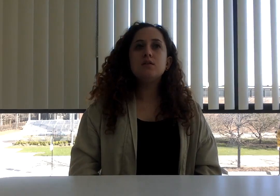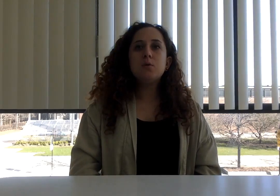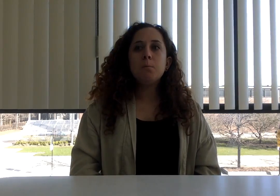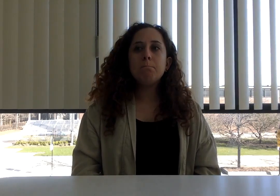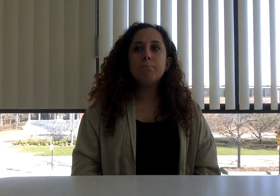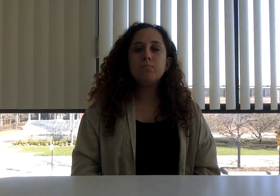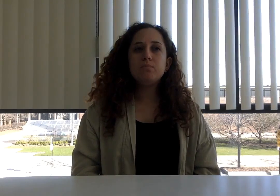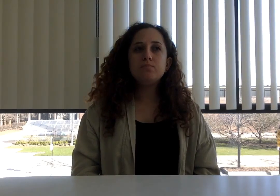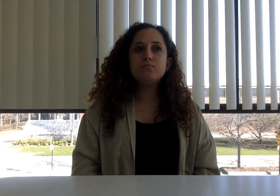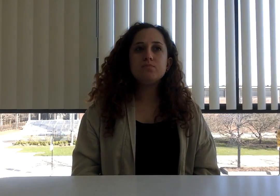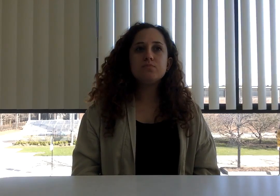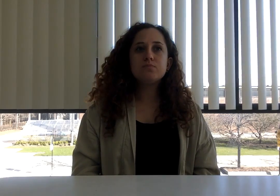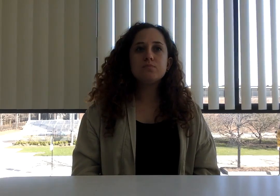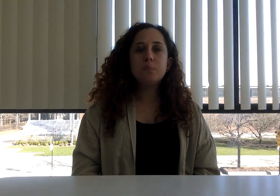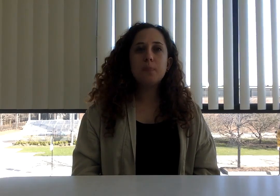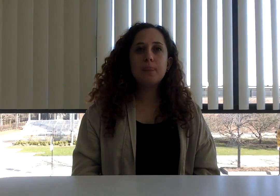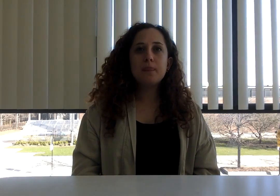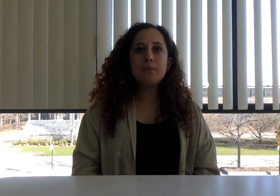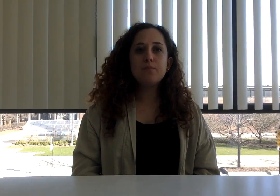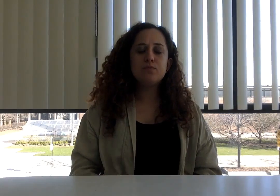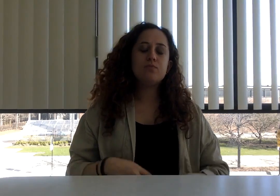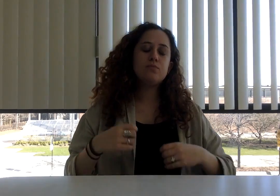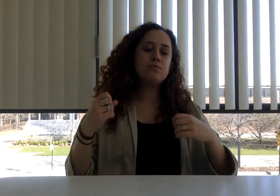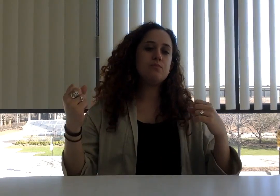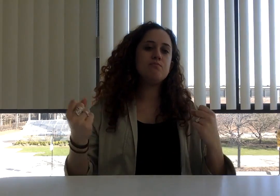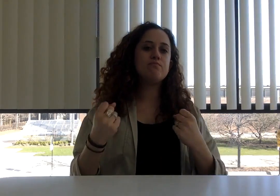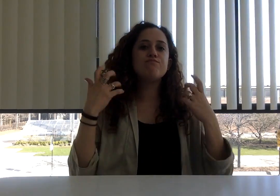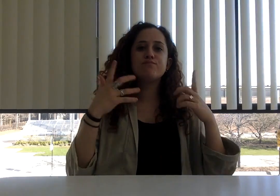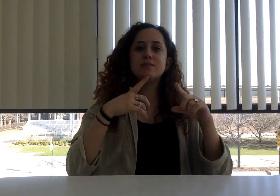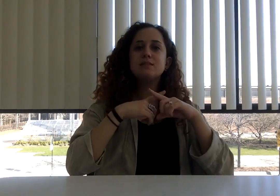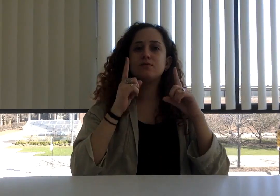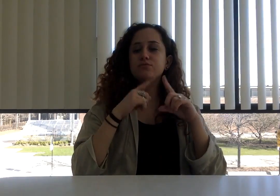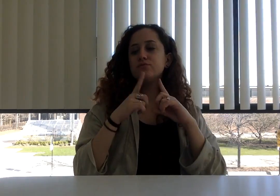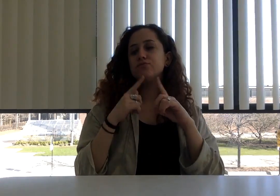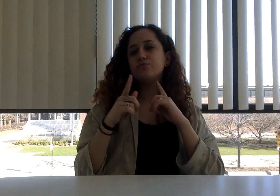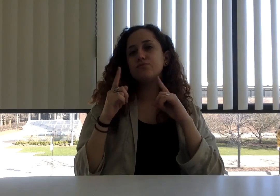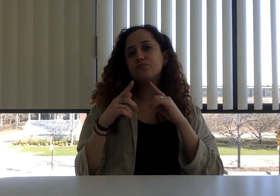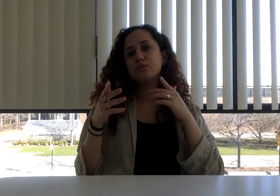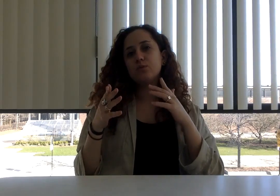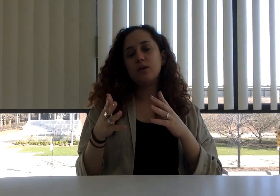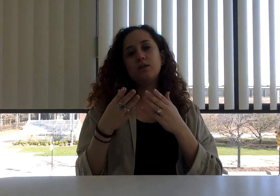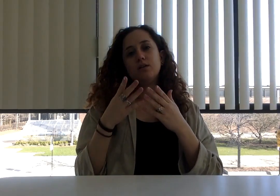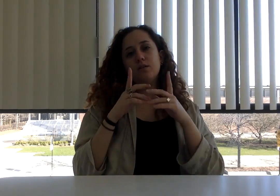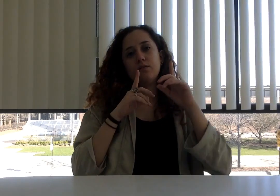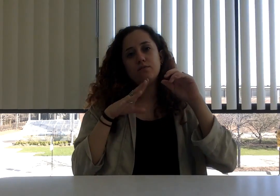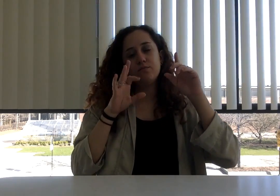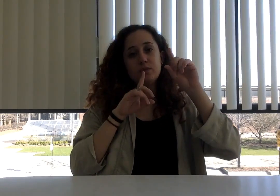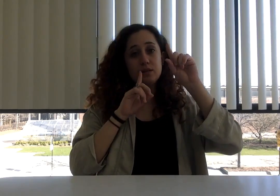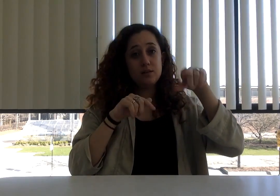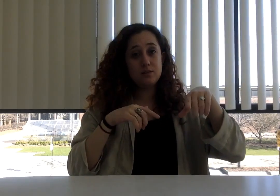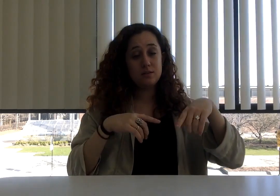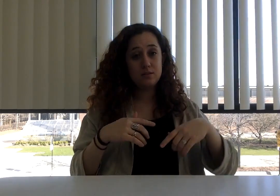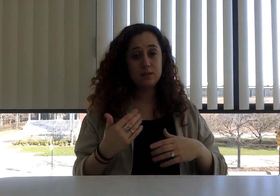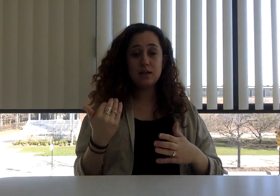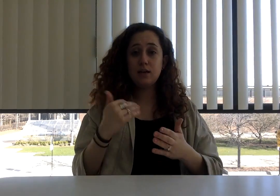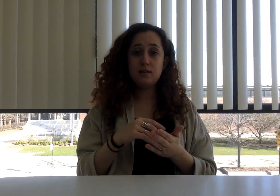There were a multitude of different ways of solving it. So again, it's not my way or the highway, but those are the solutions if you chose to